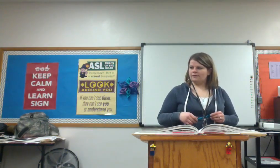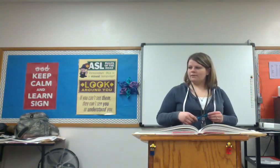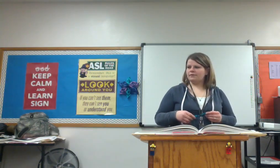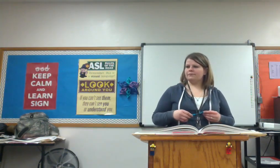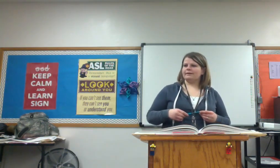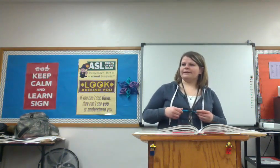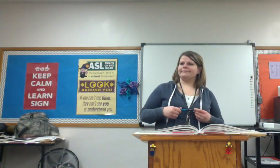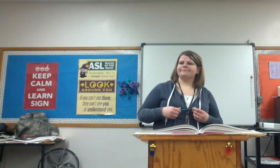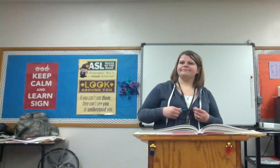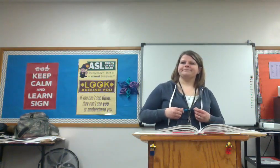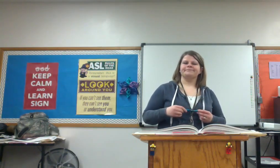Whenever you're ready.